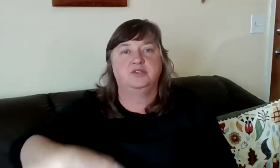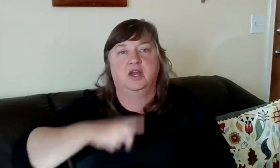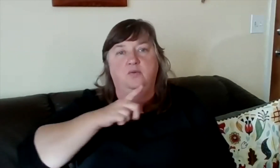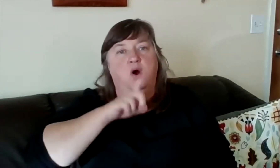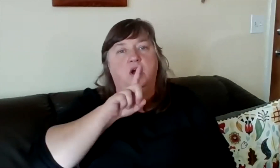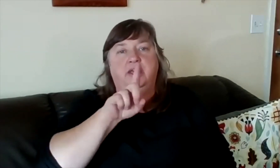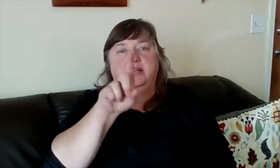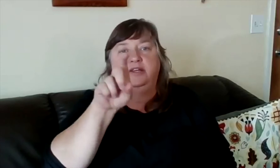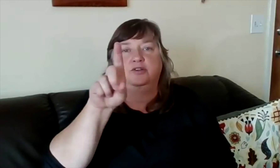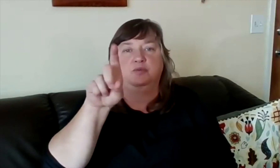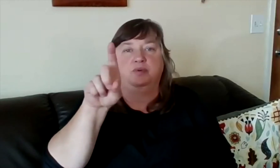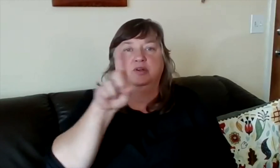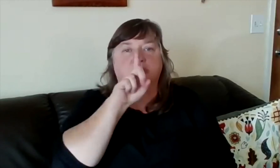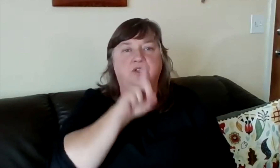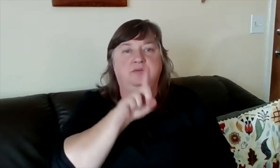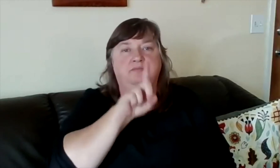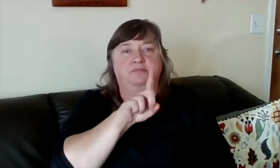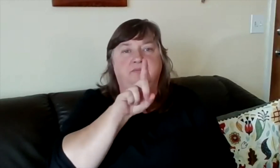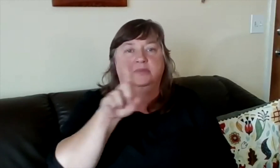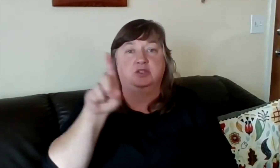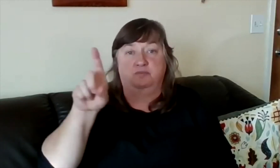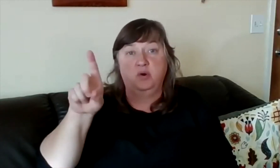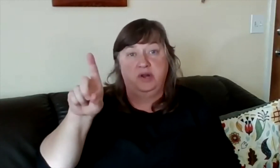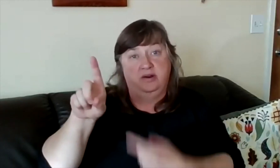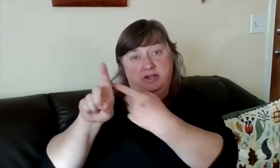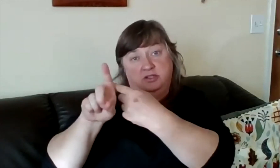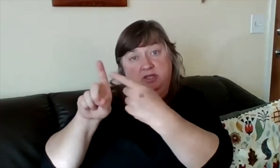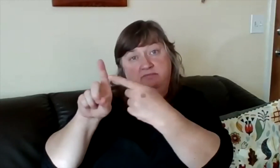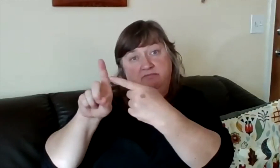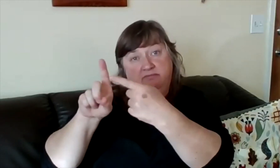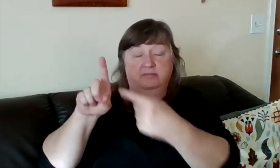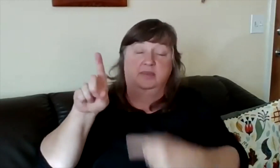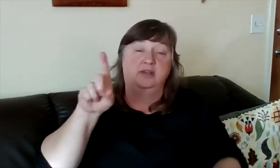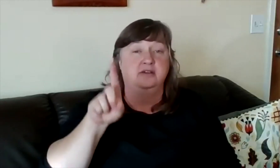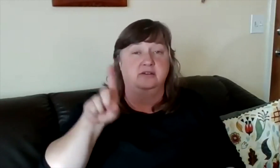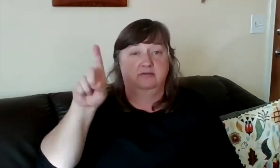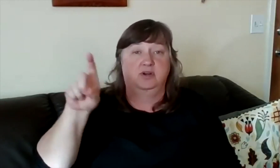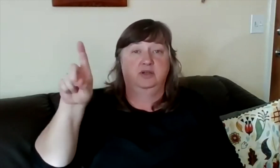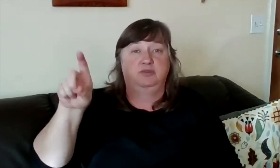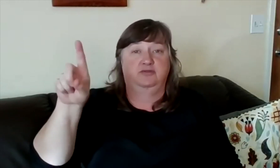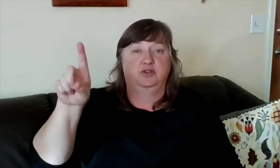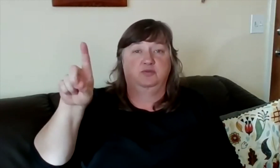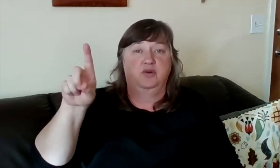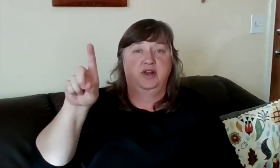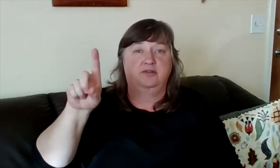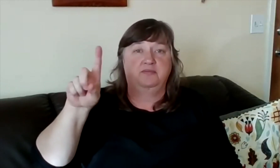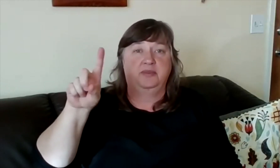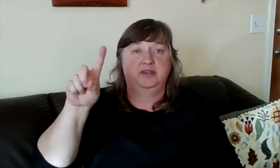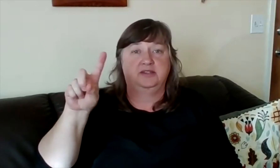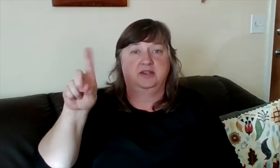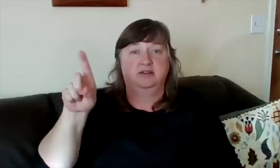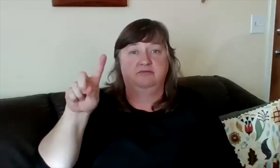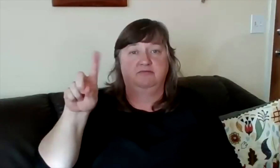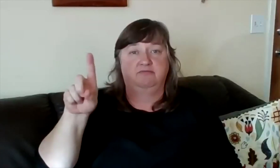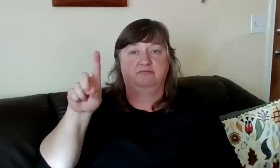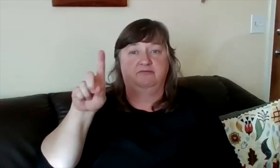outside walking and here's your person, it's a pronoun actually. Welcome to your first pronoun is a